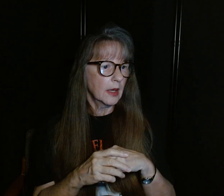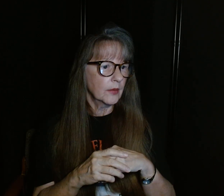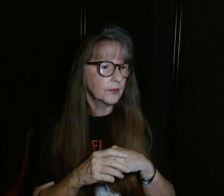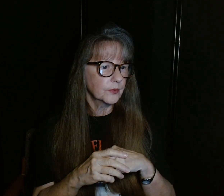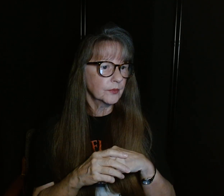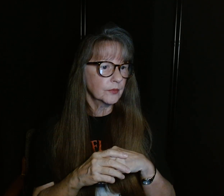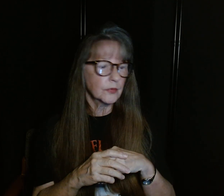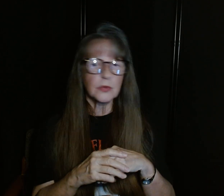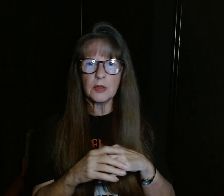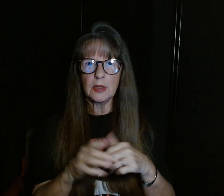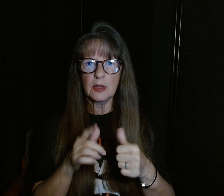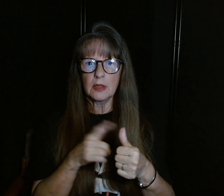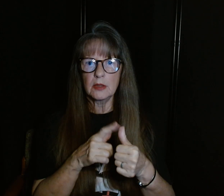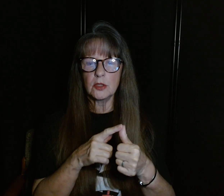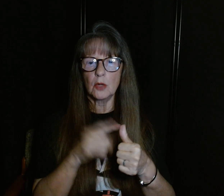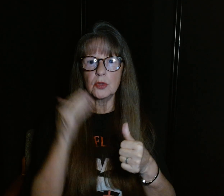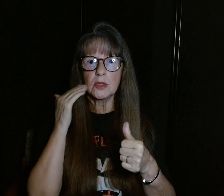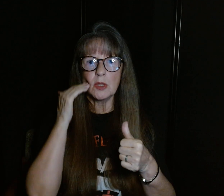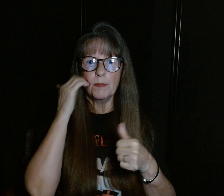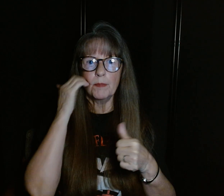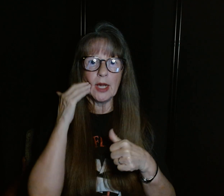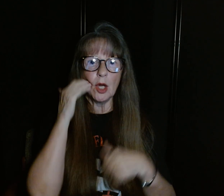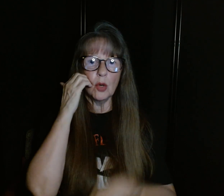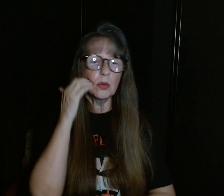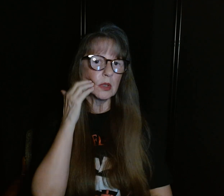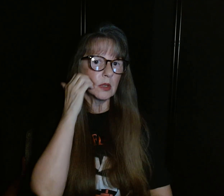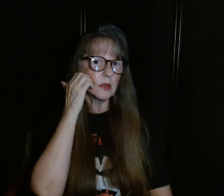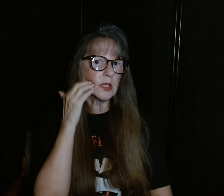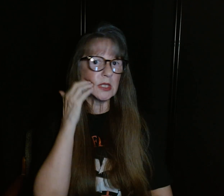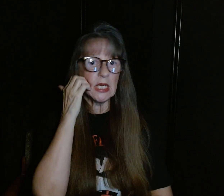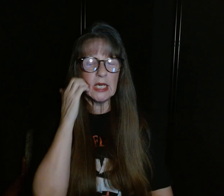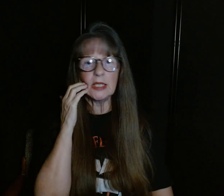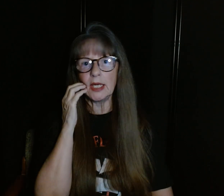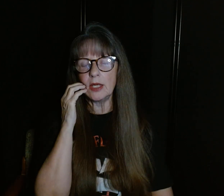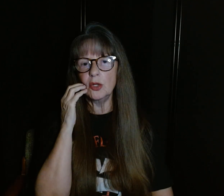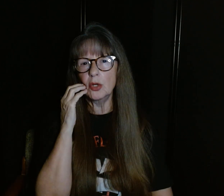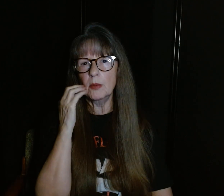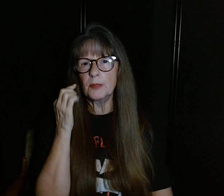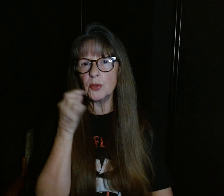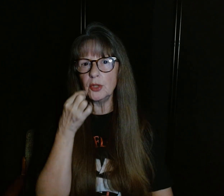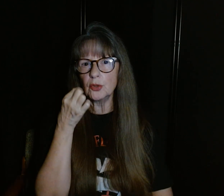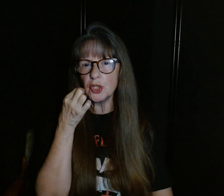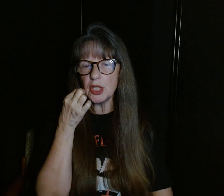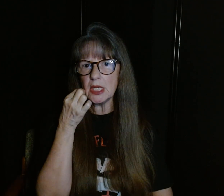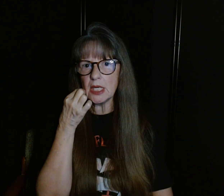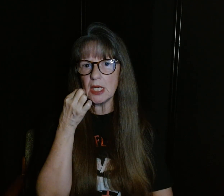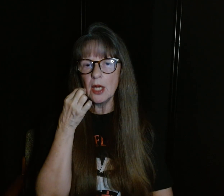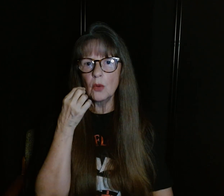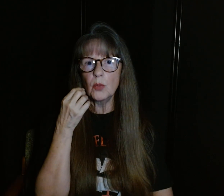Um, So tobacco, this is like, between your cheek when